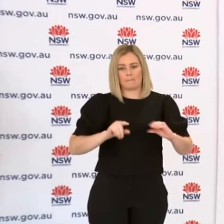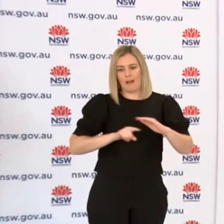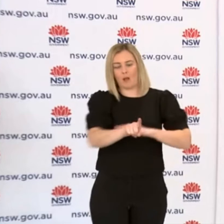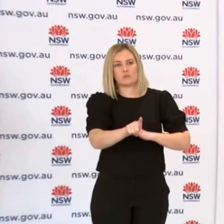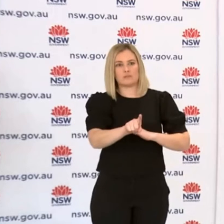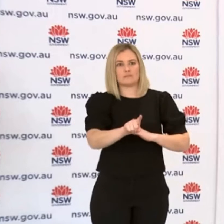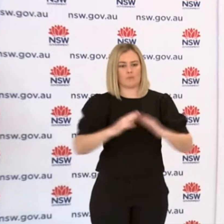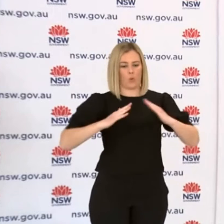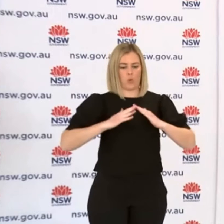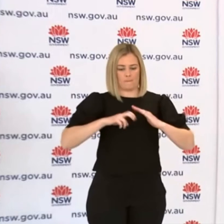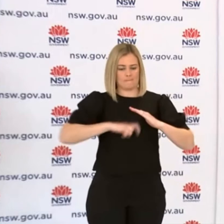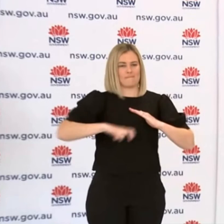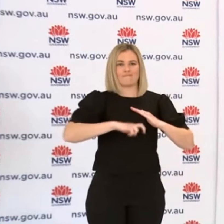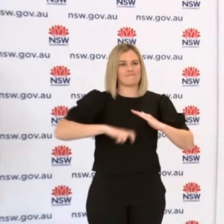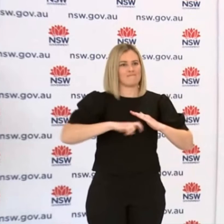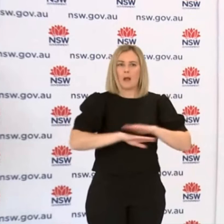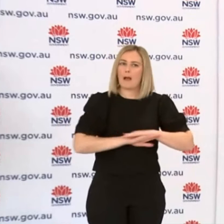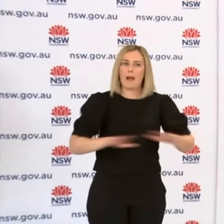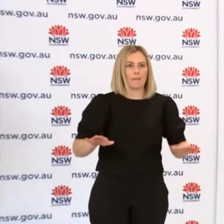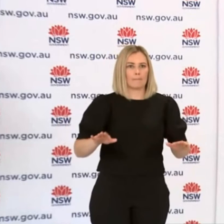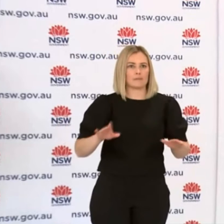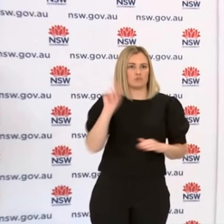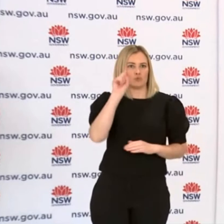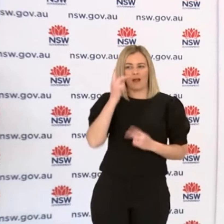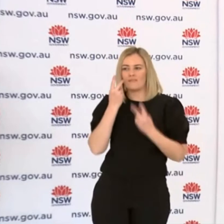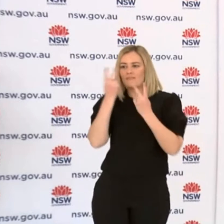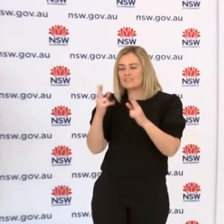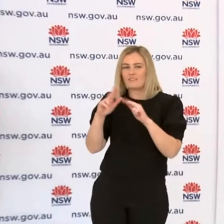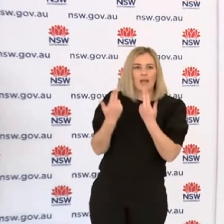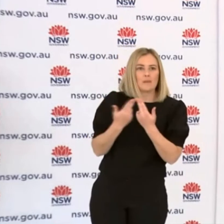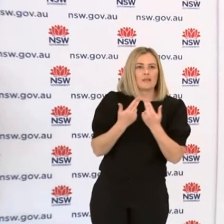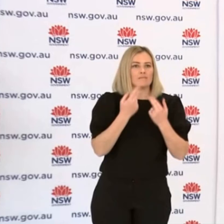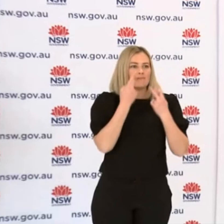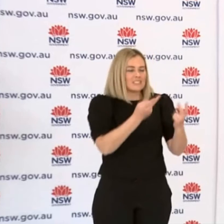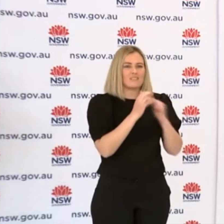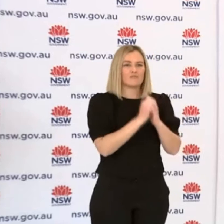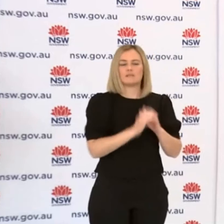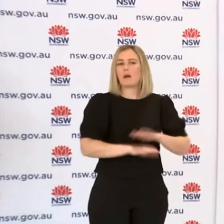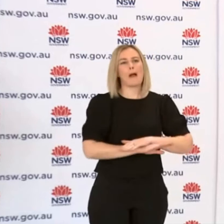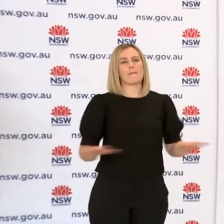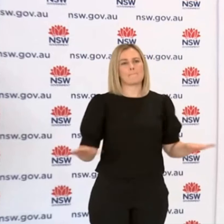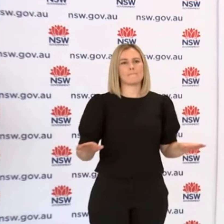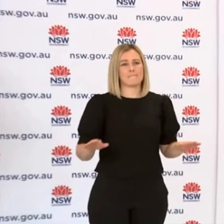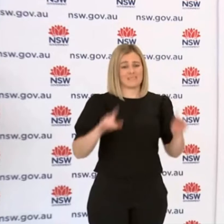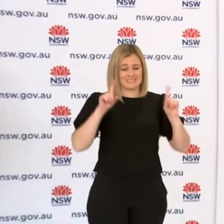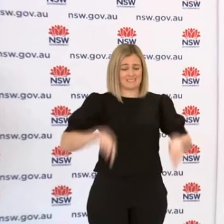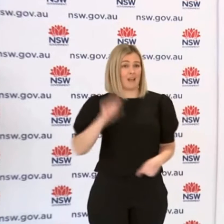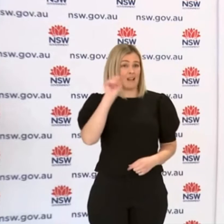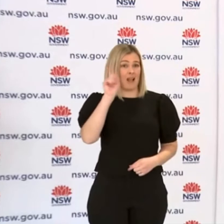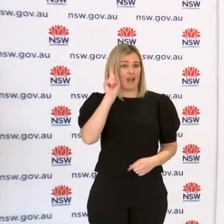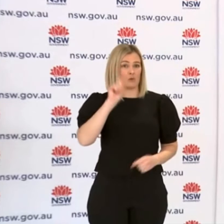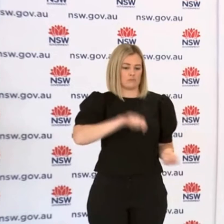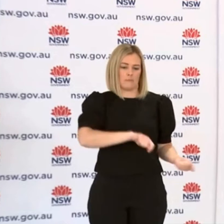would be staying at home. I wouldn't be visiting friends, and I'd be making sure that